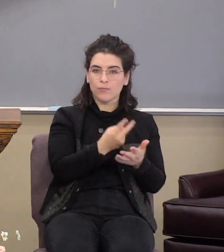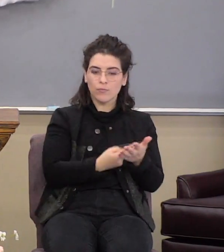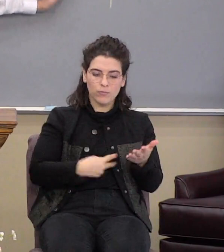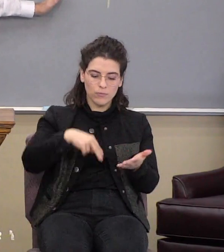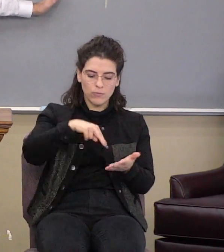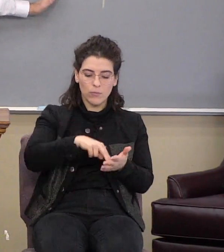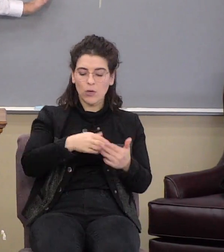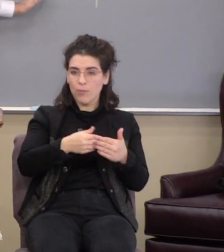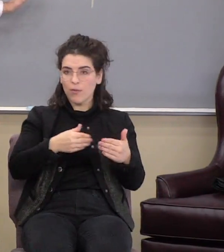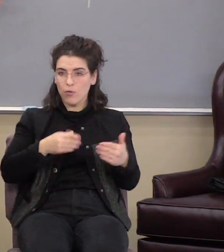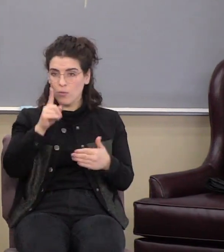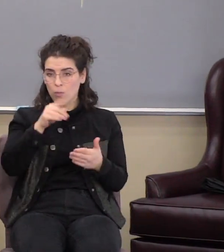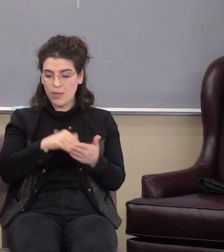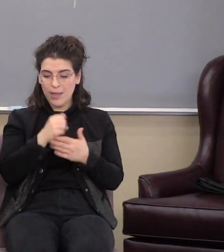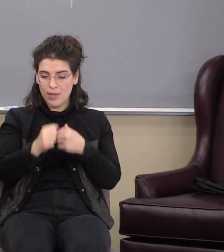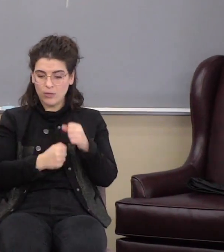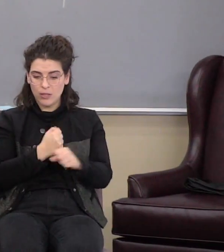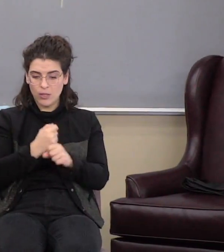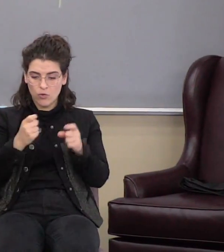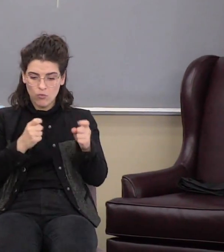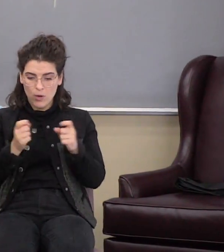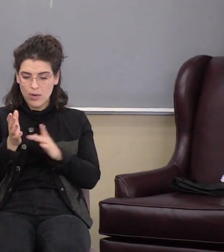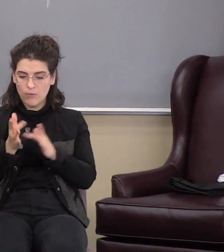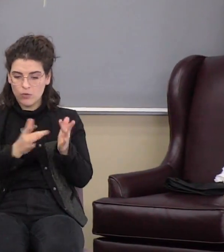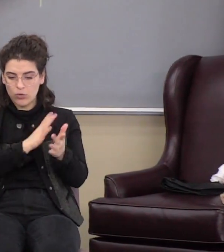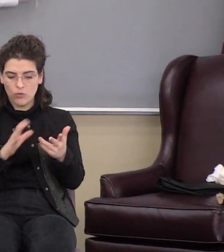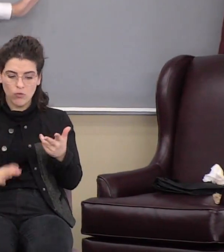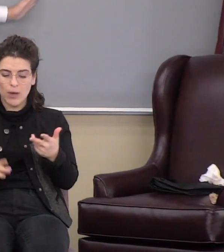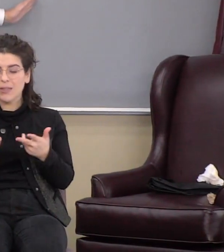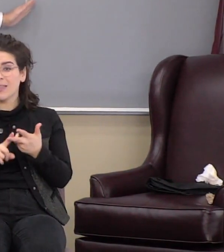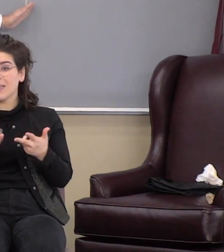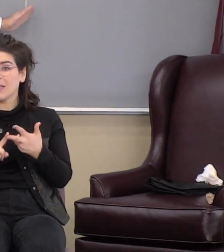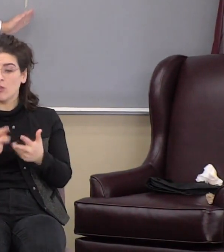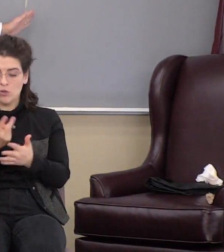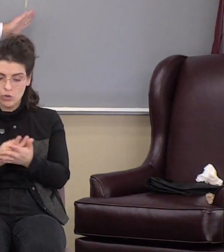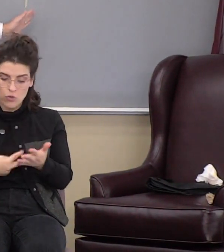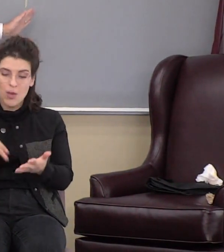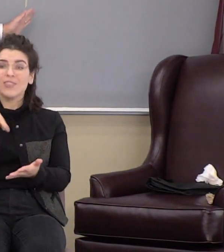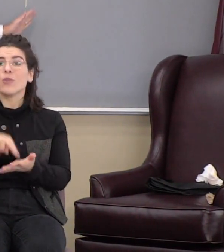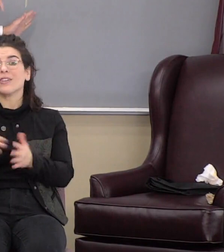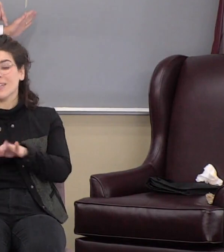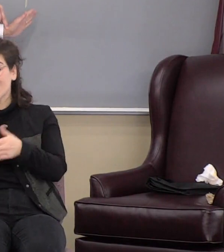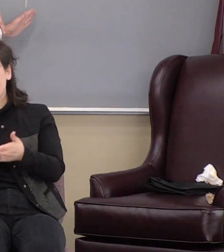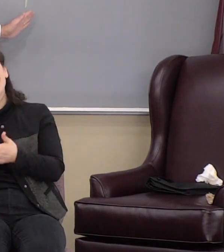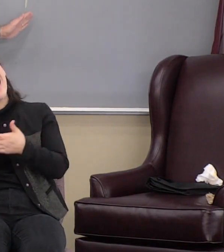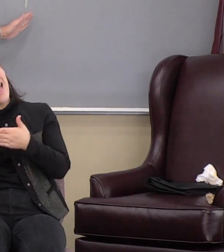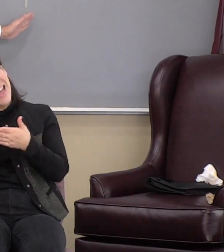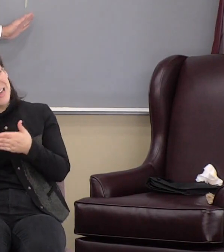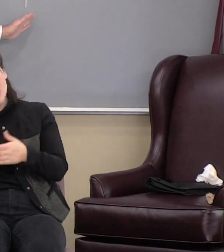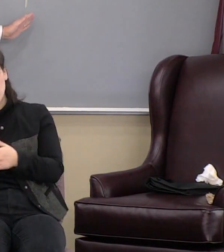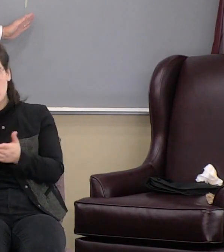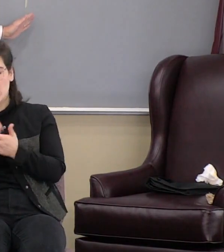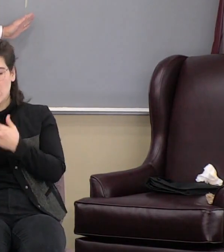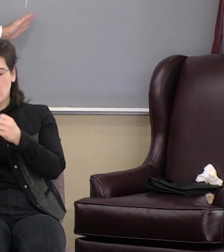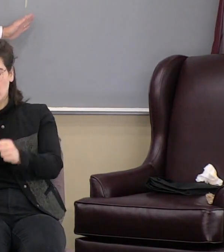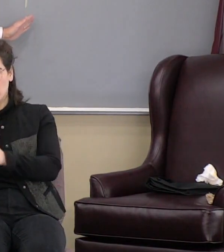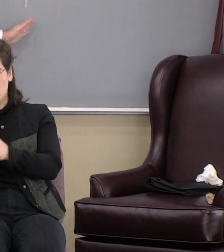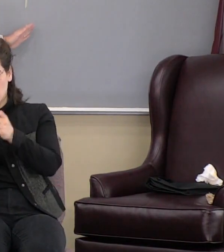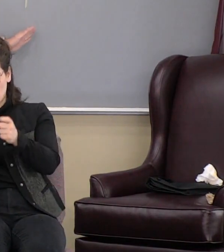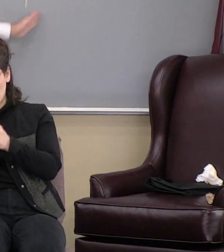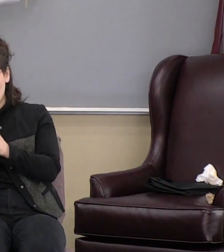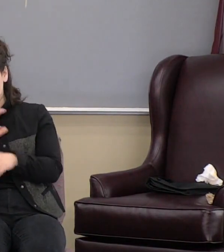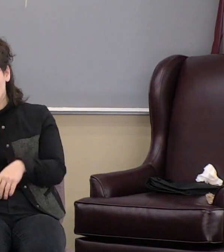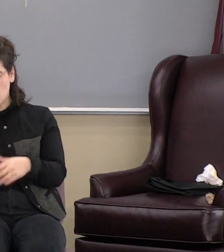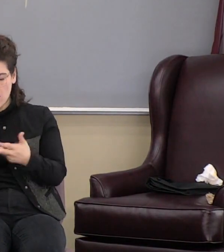the thousand-year reign of Jesus Christ. There is the resurrection of the dead at the end of the thousand-year reign